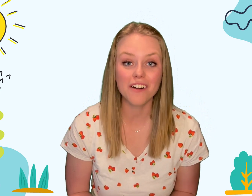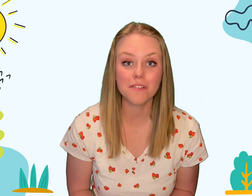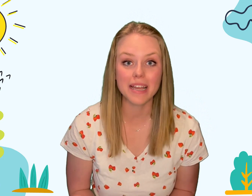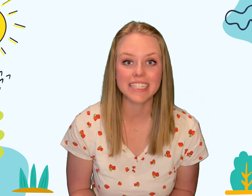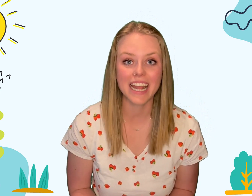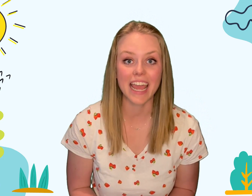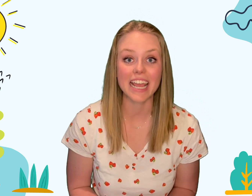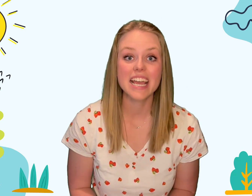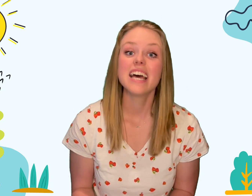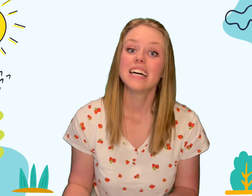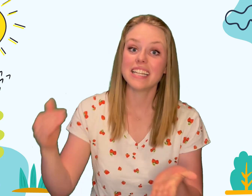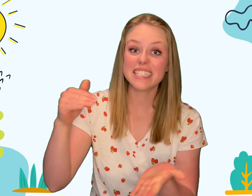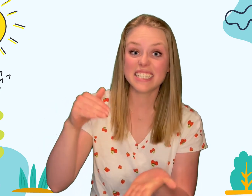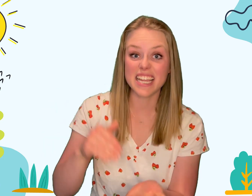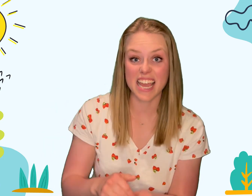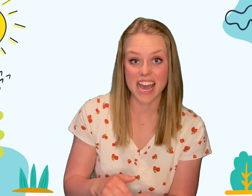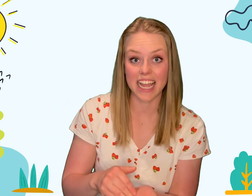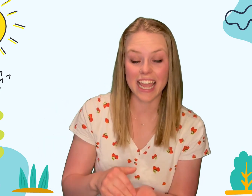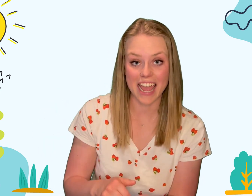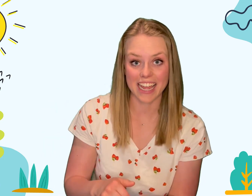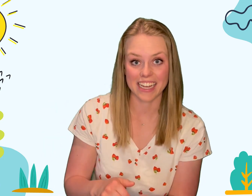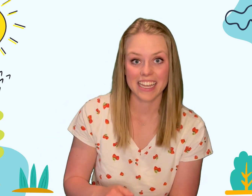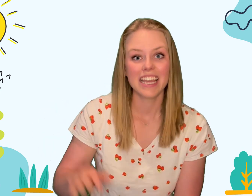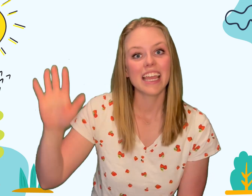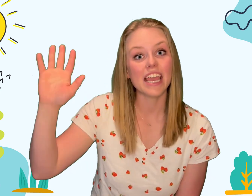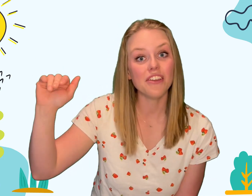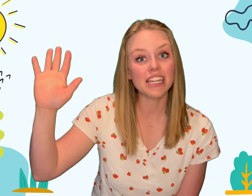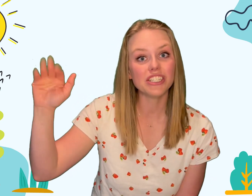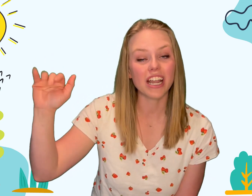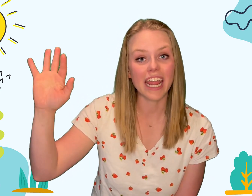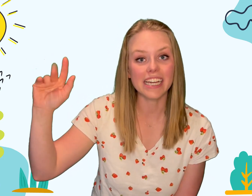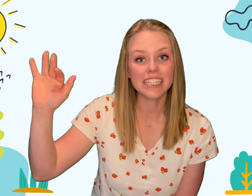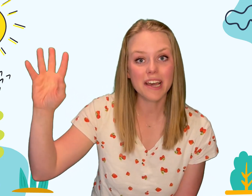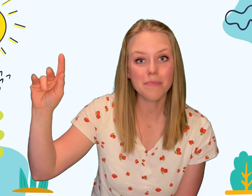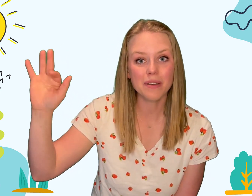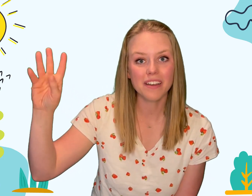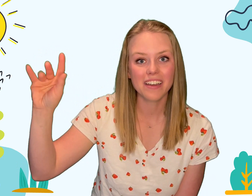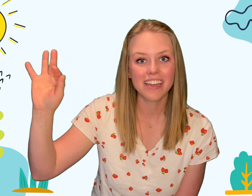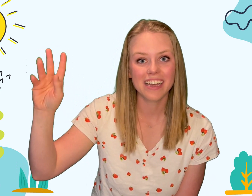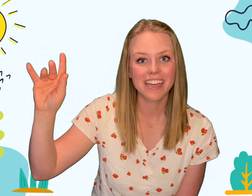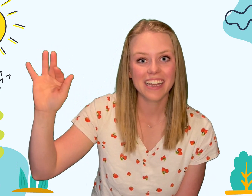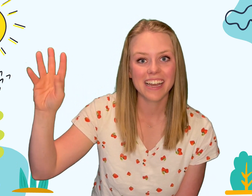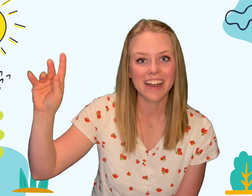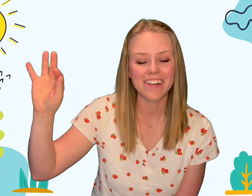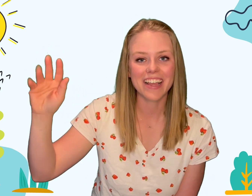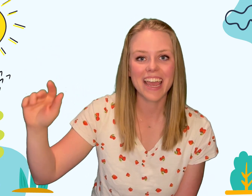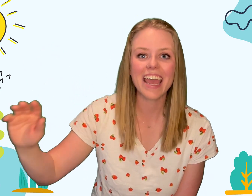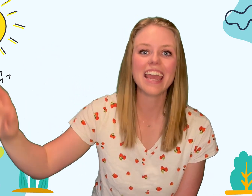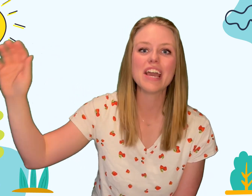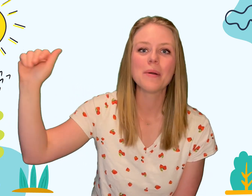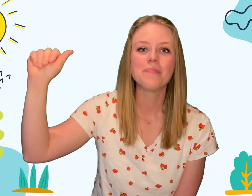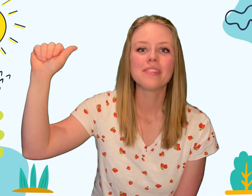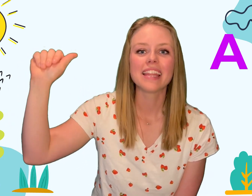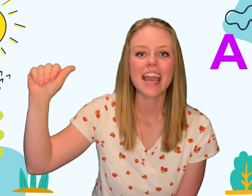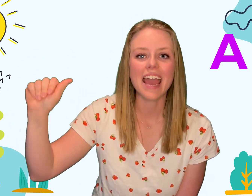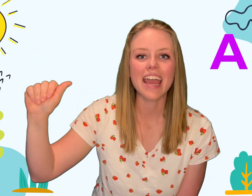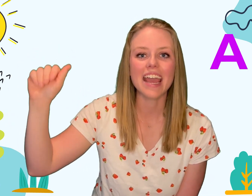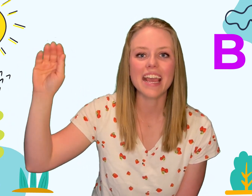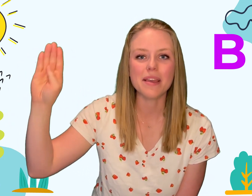alphabet today. Let's sing it again. Can you get your hand up? Okay. A,